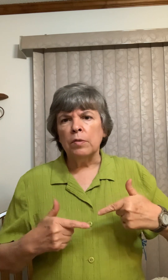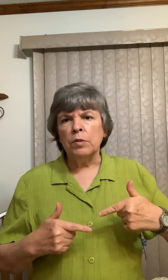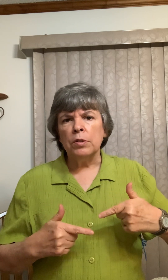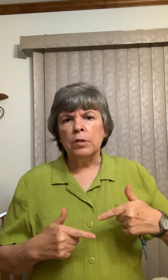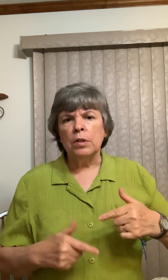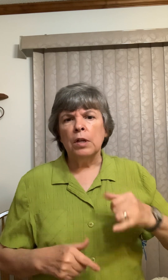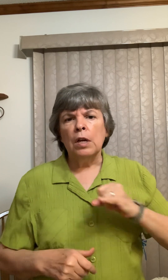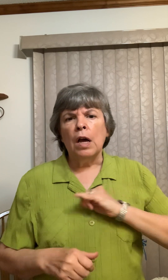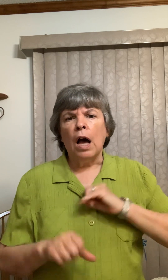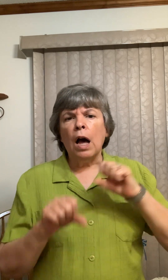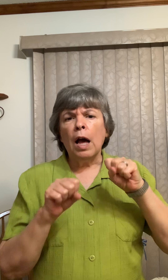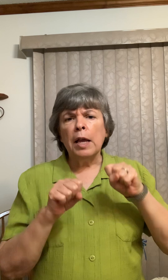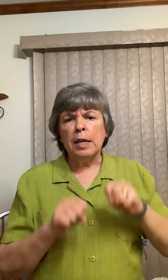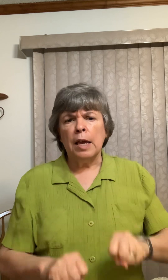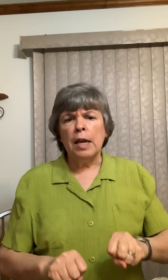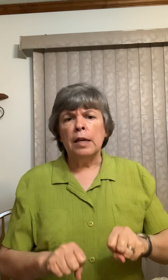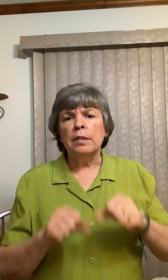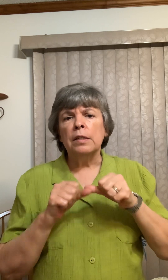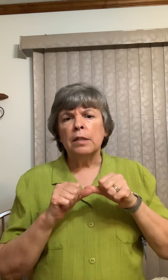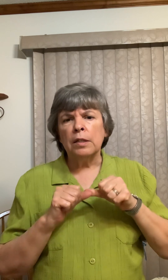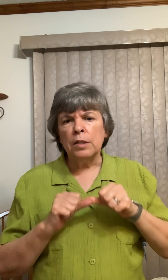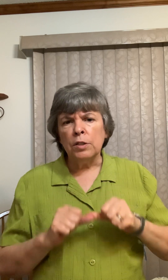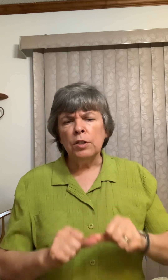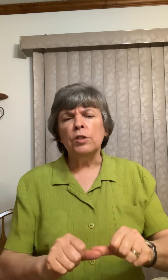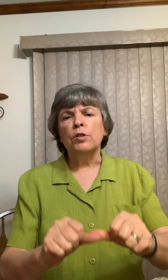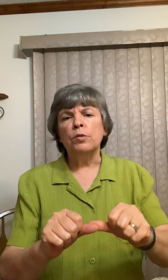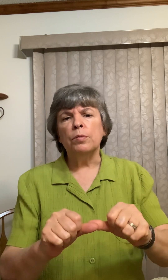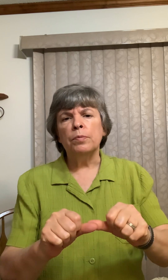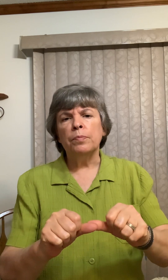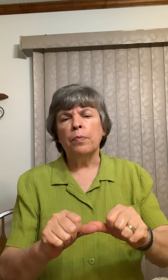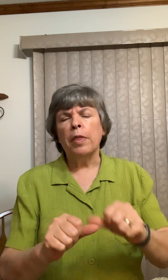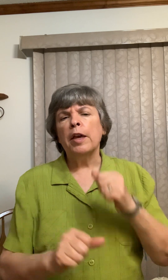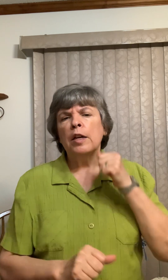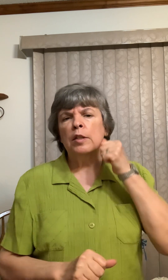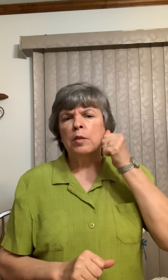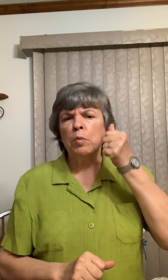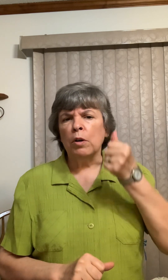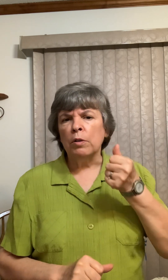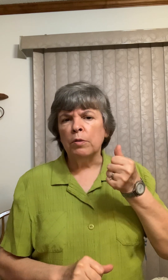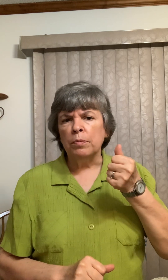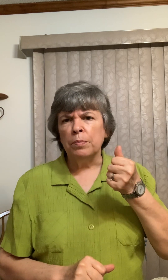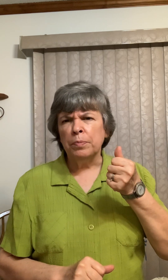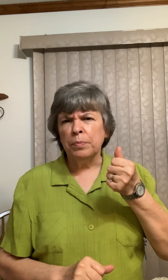lives, I can continue tomorrow.